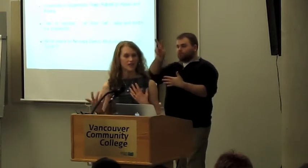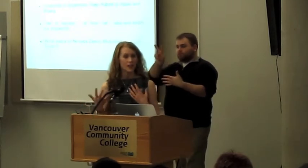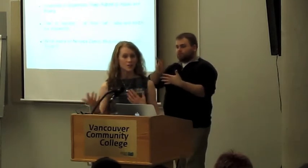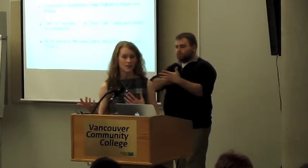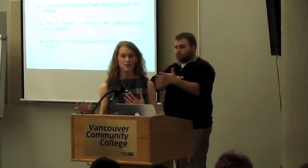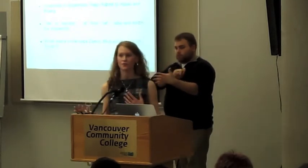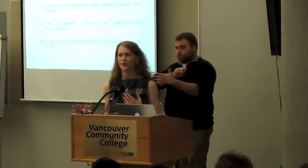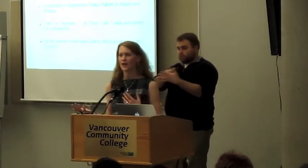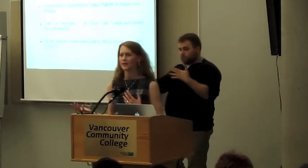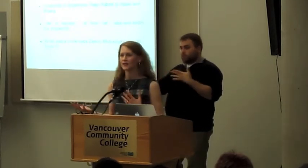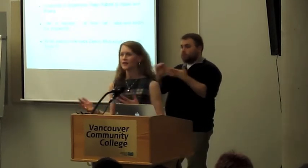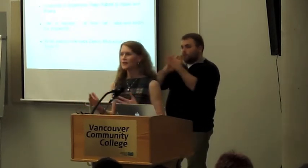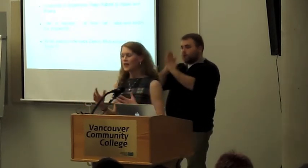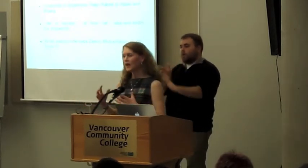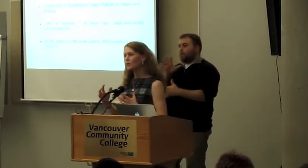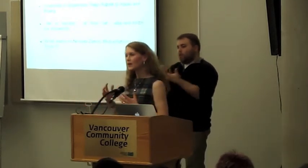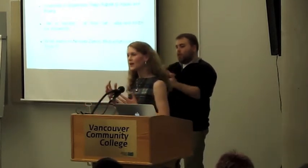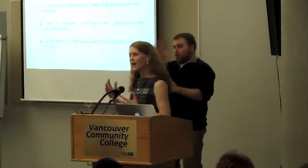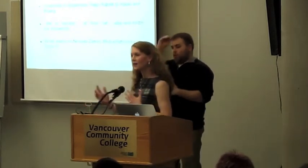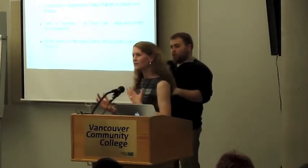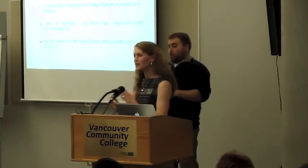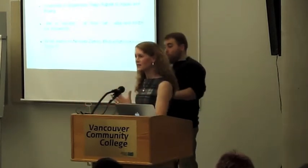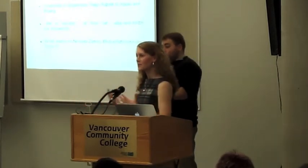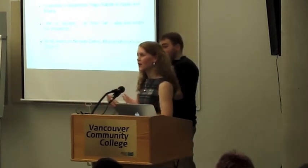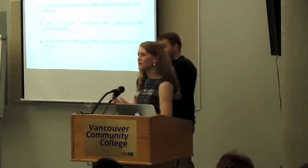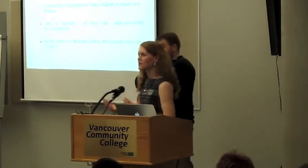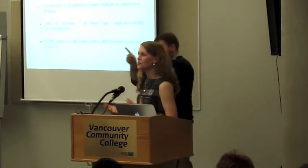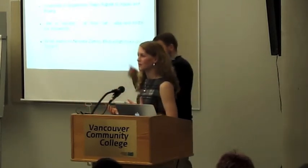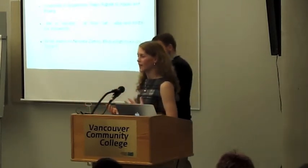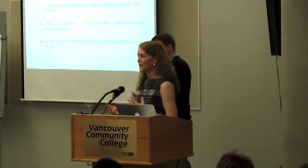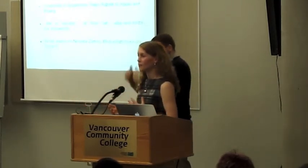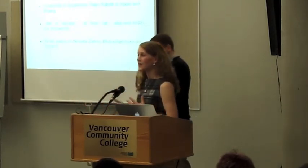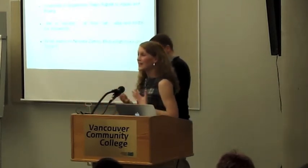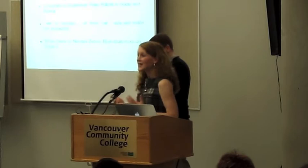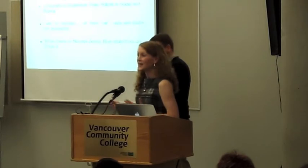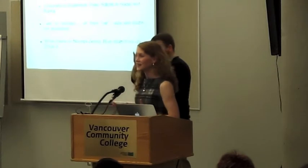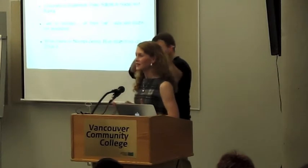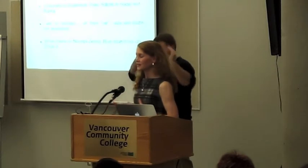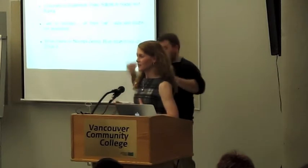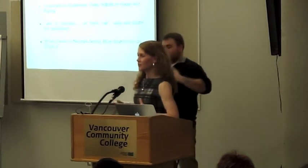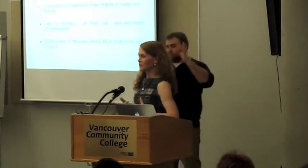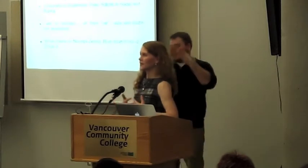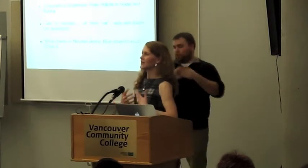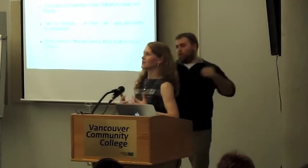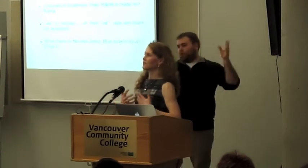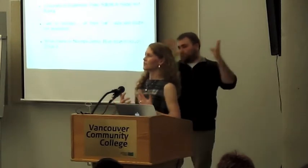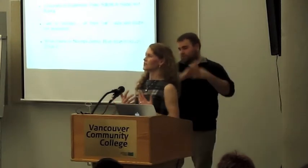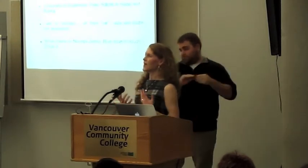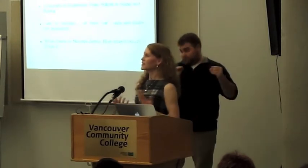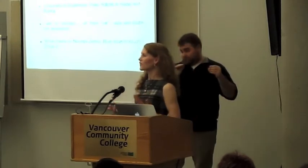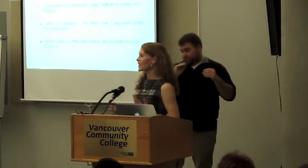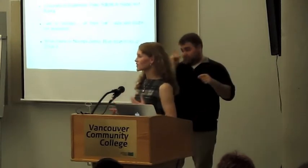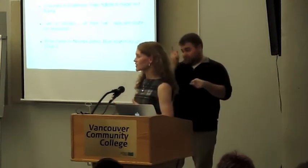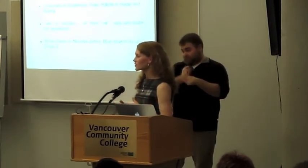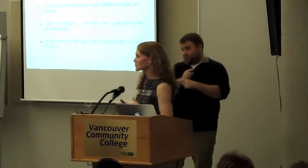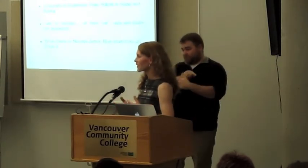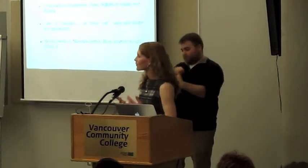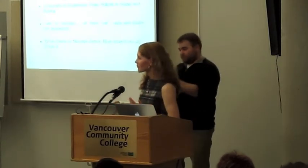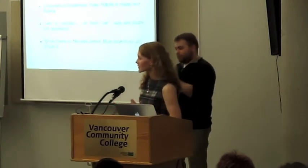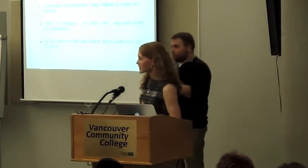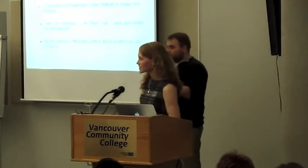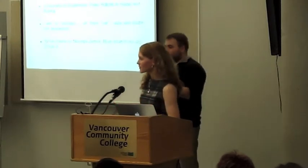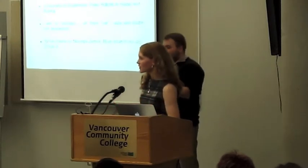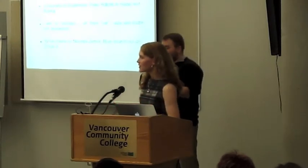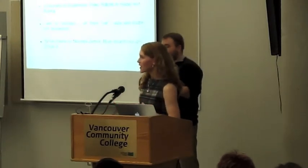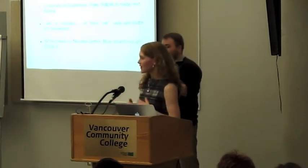around us. We develop a sense of reality. And we have to somehow deal with that. And we need, for satisfaction in terms of